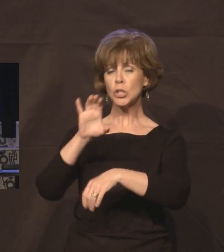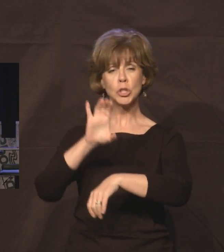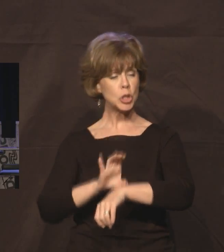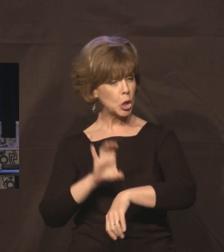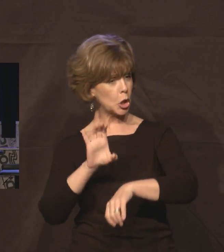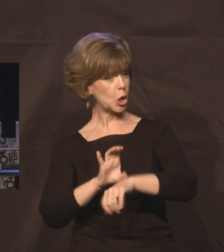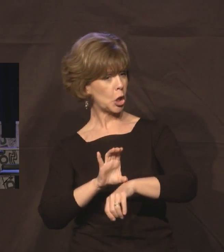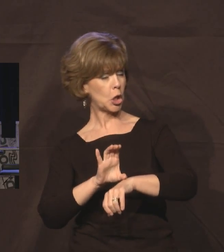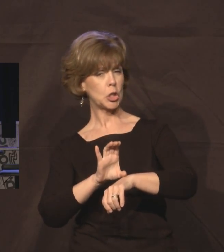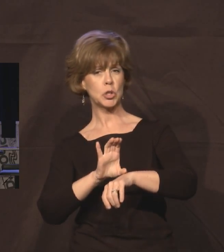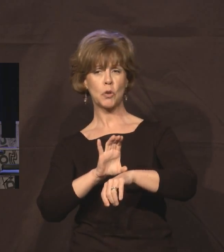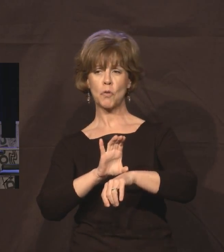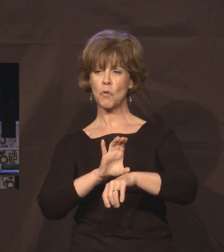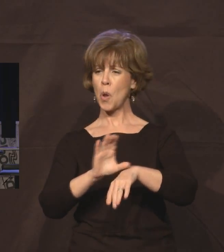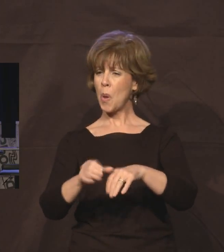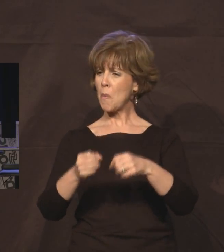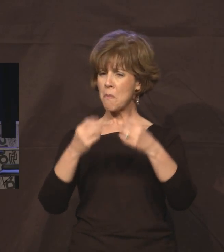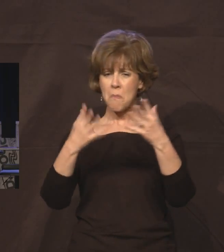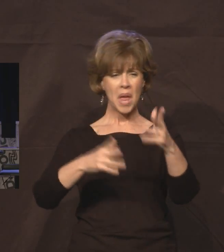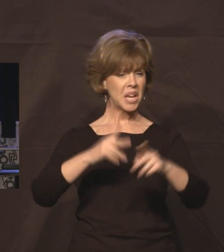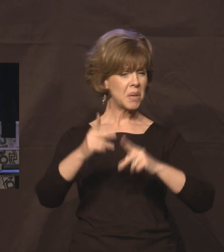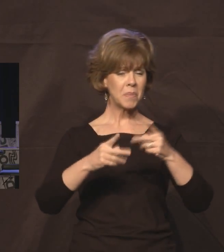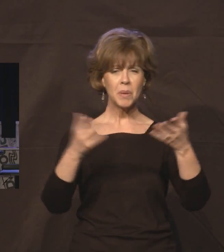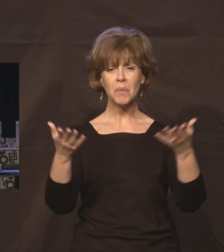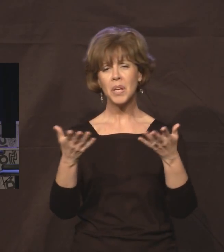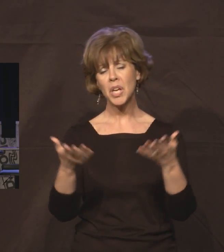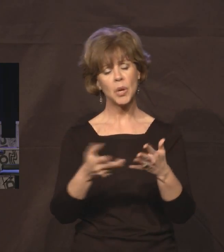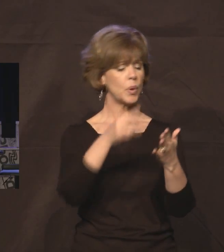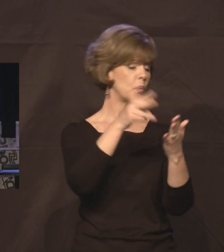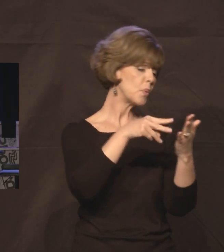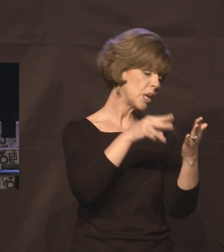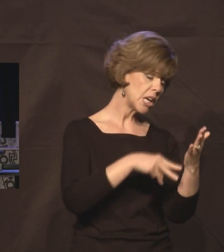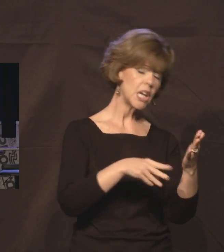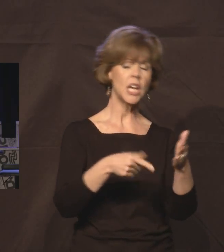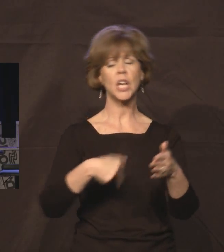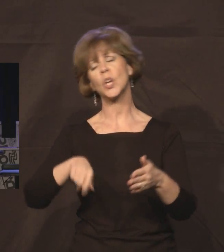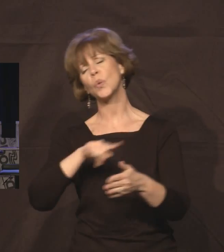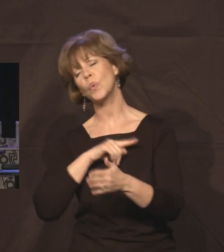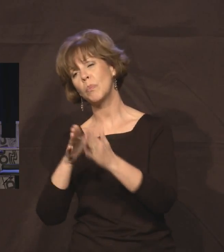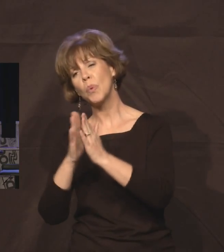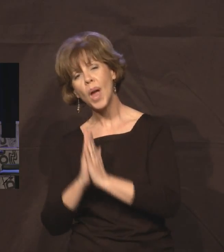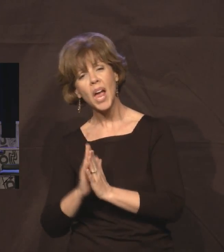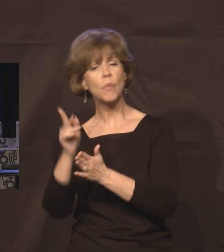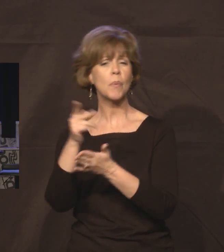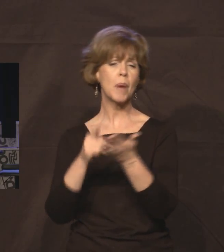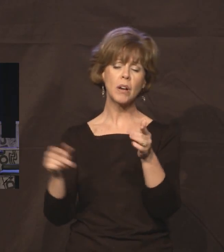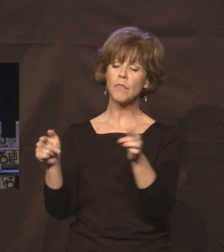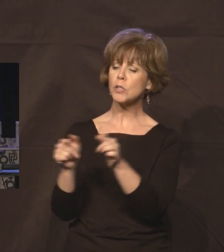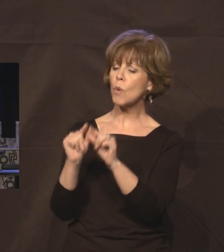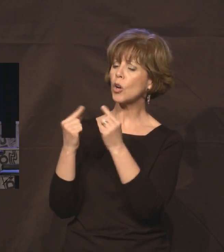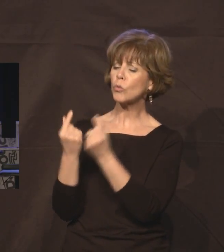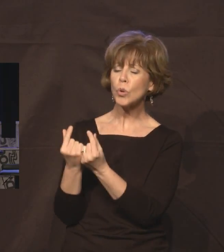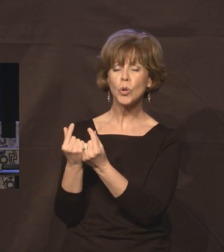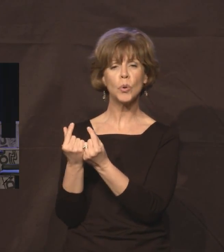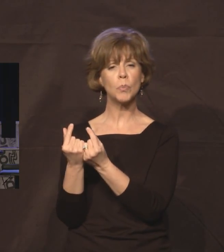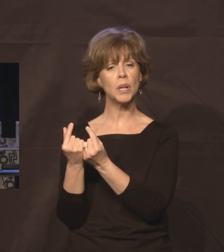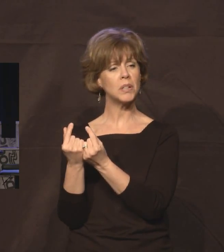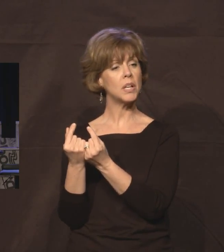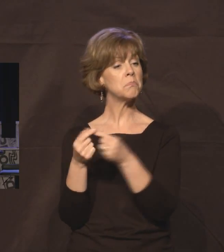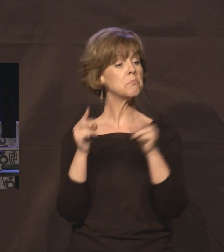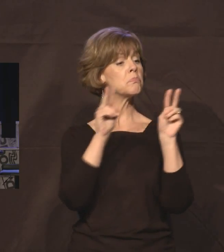know, for many of us, we read, we pray. For many of us, we're part of a small group. Like, if you looked at the outer kind